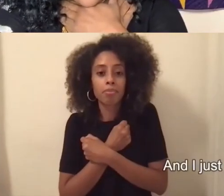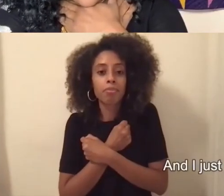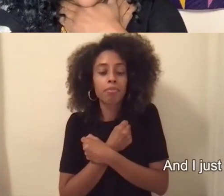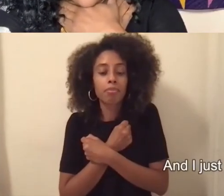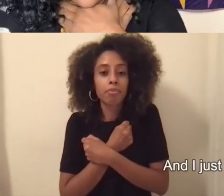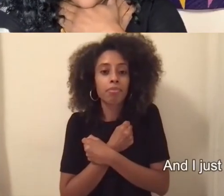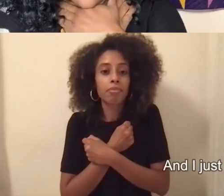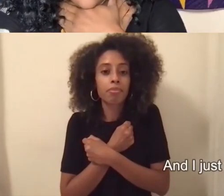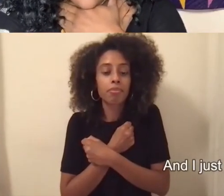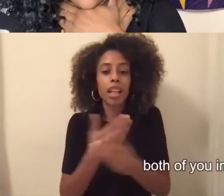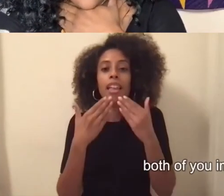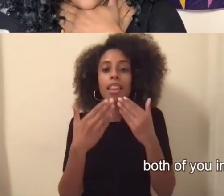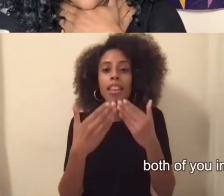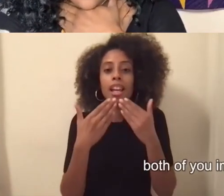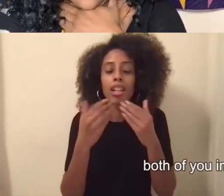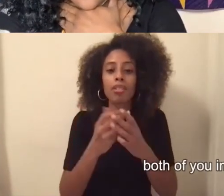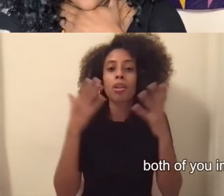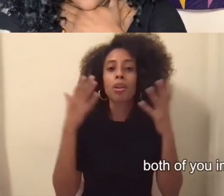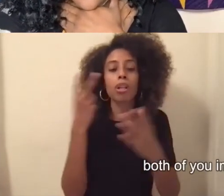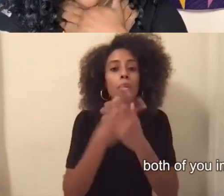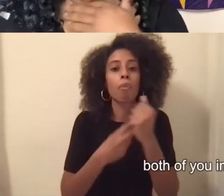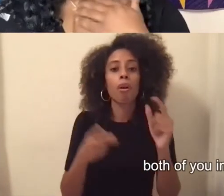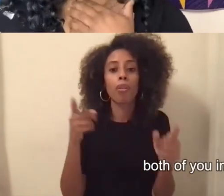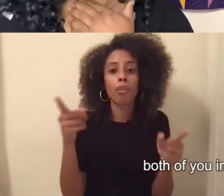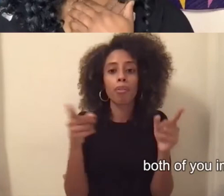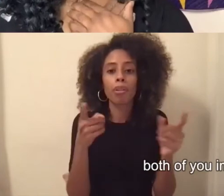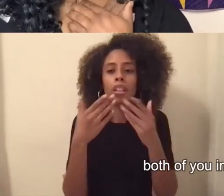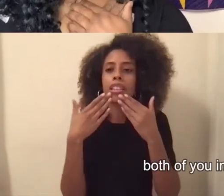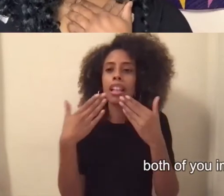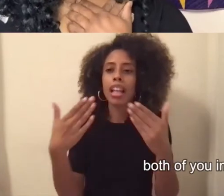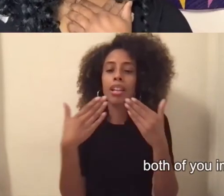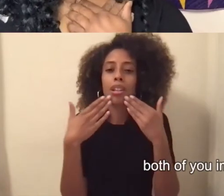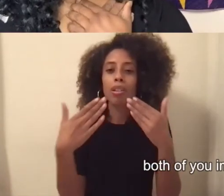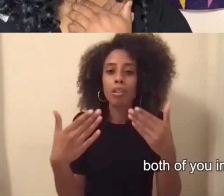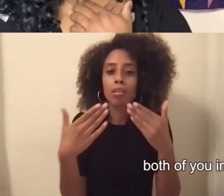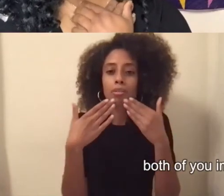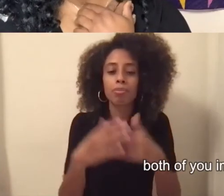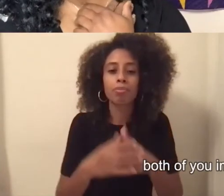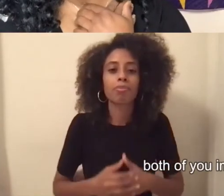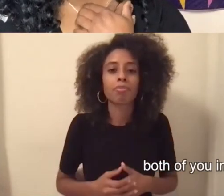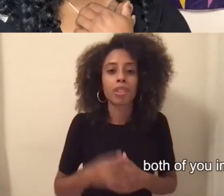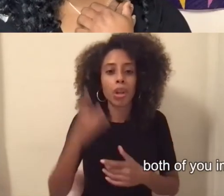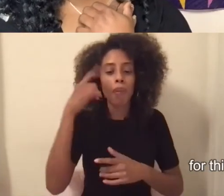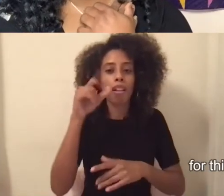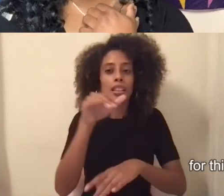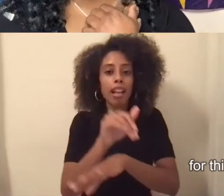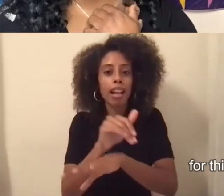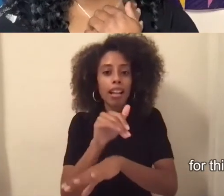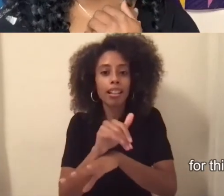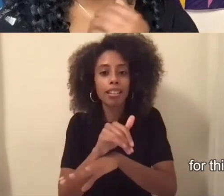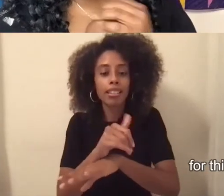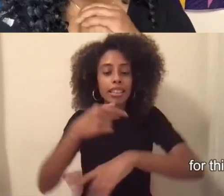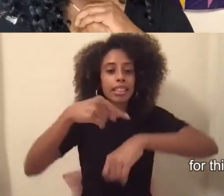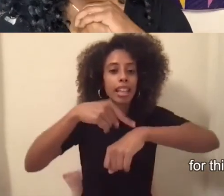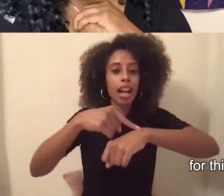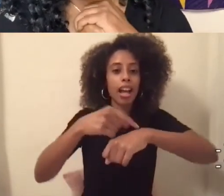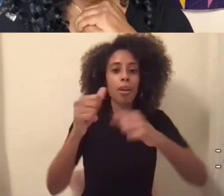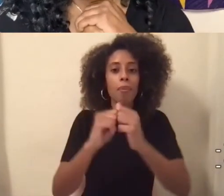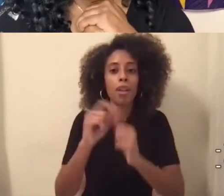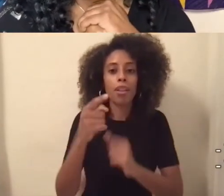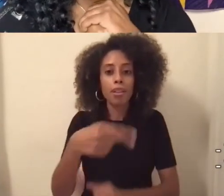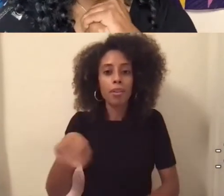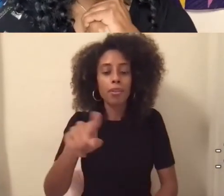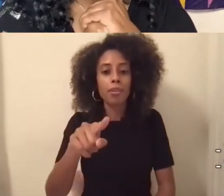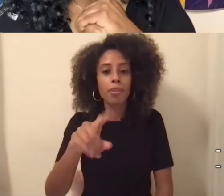And I just thank you so much, both of you, immensely, for this night, for this time with you. Thank